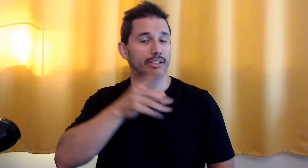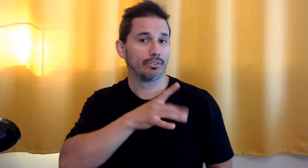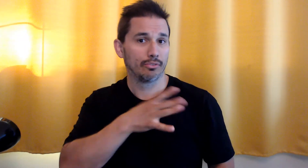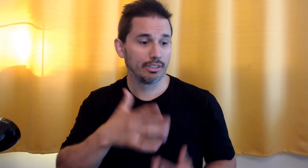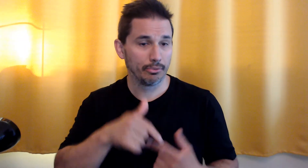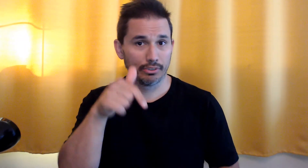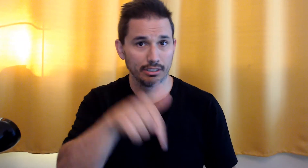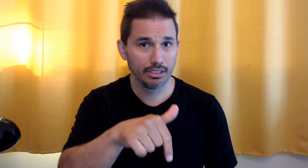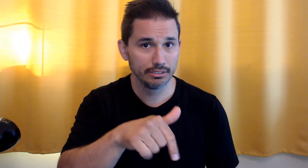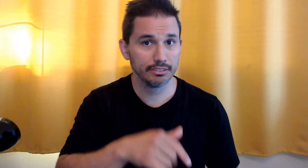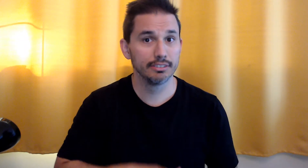almost forgot.